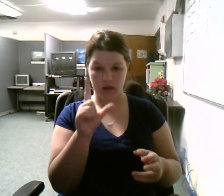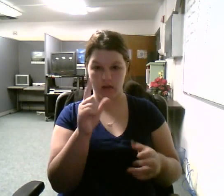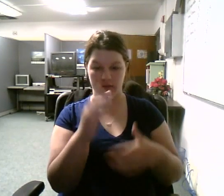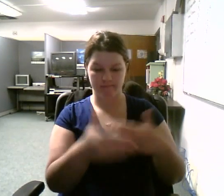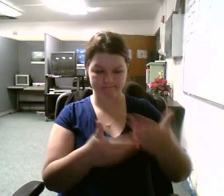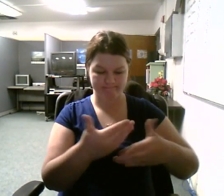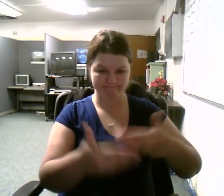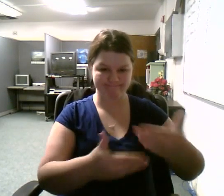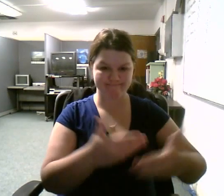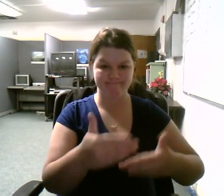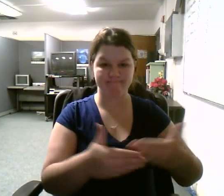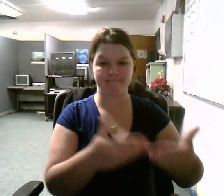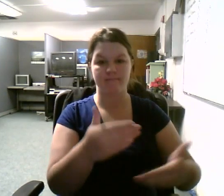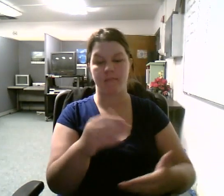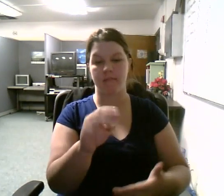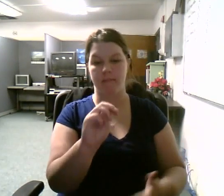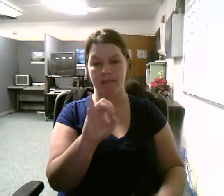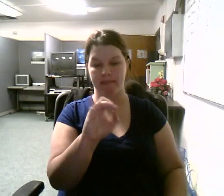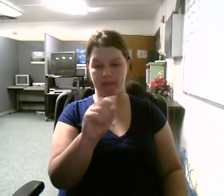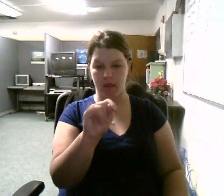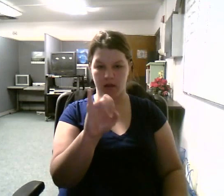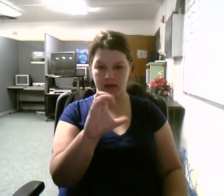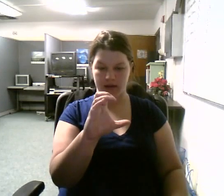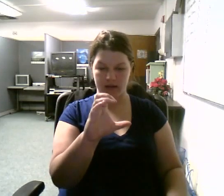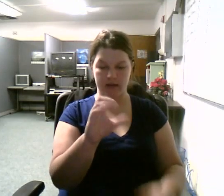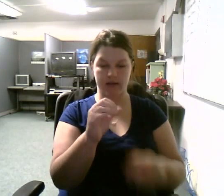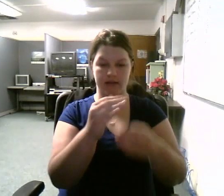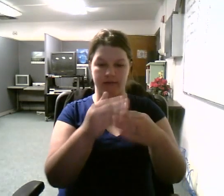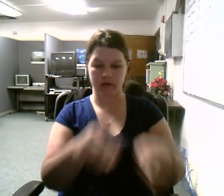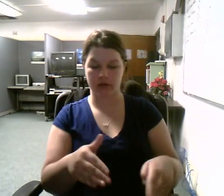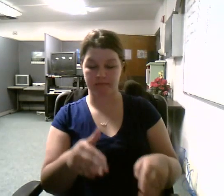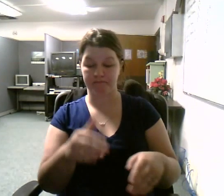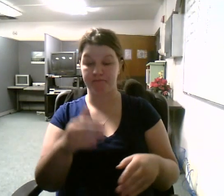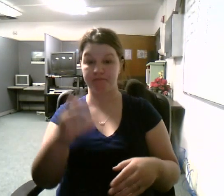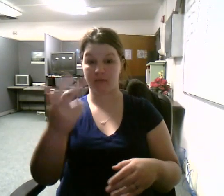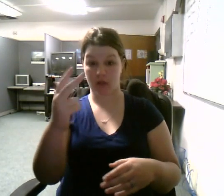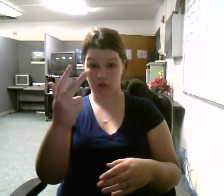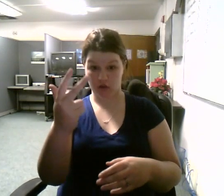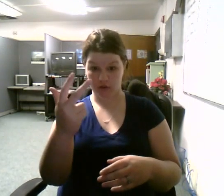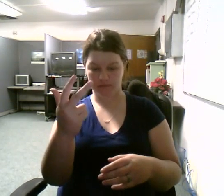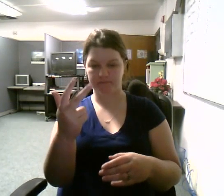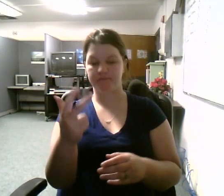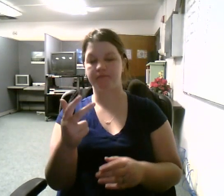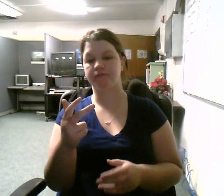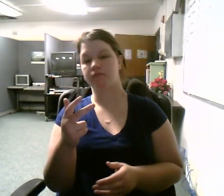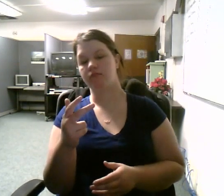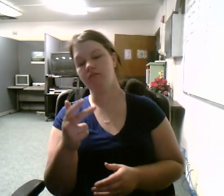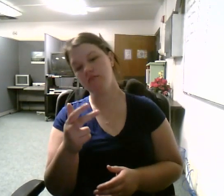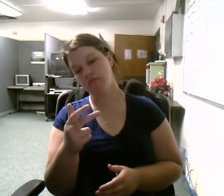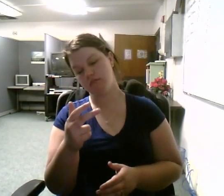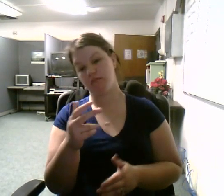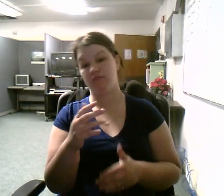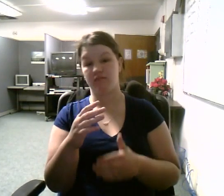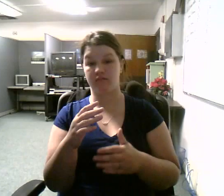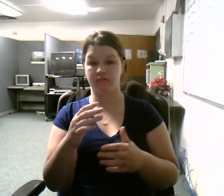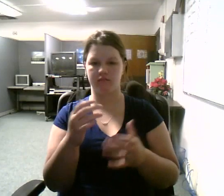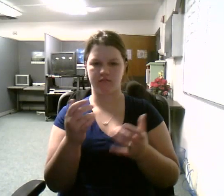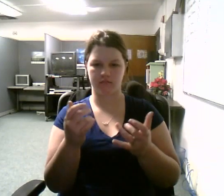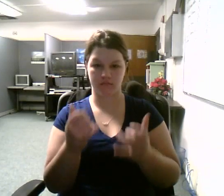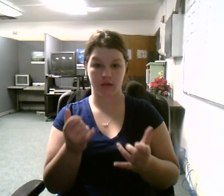meiotic division. The third phase, metaphase. Now all of the pieces are aligning themselves for the big split.